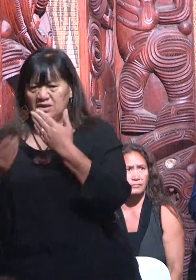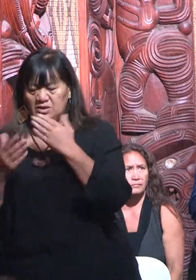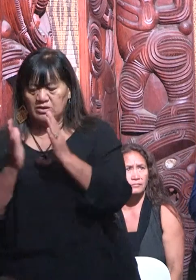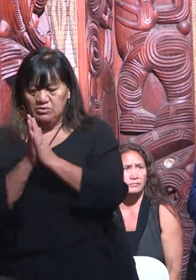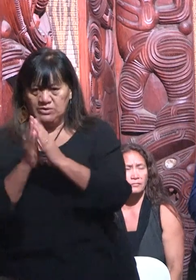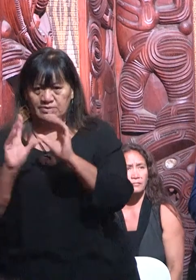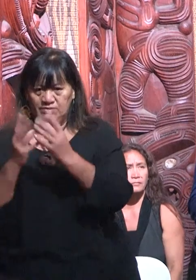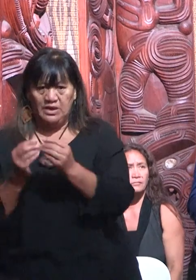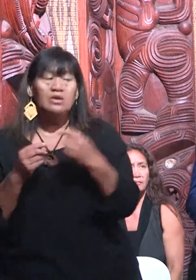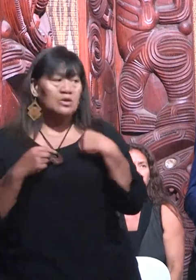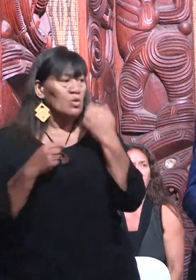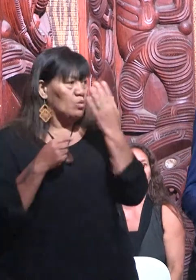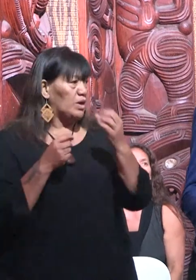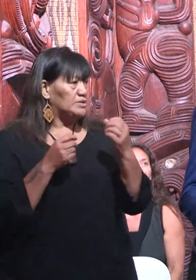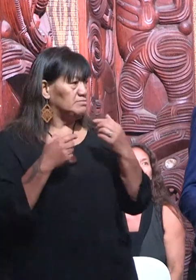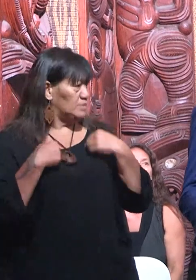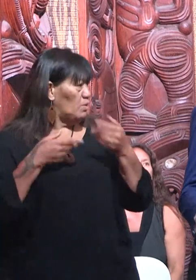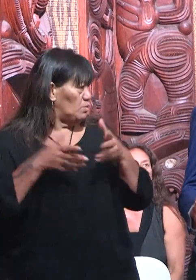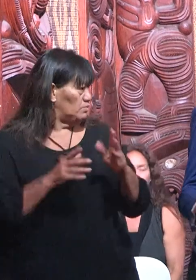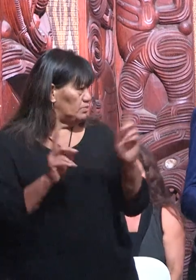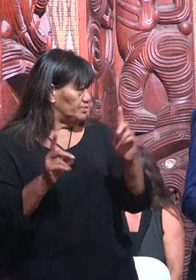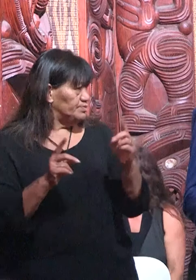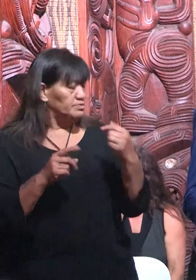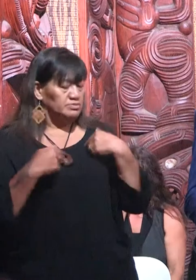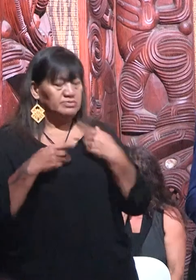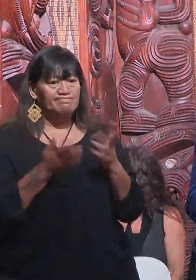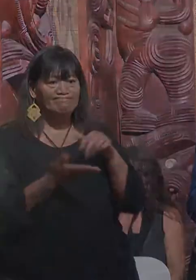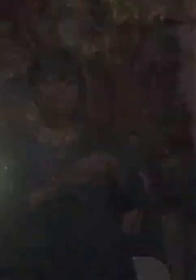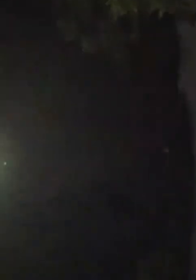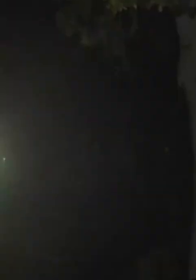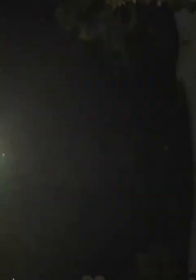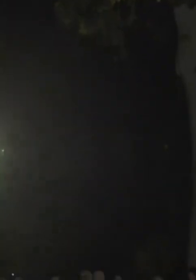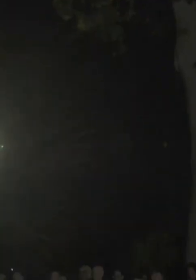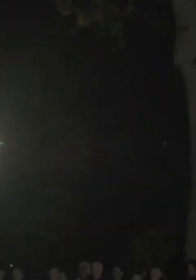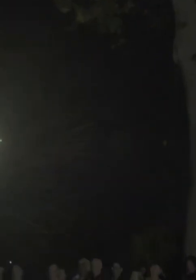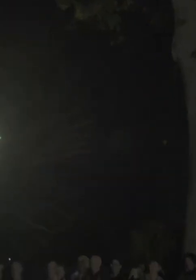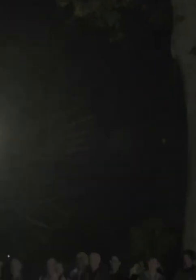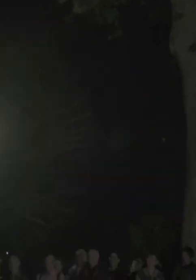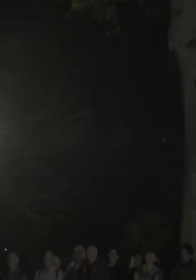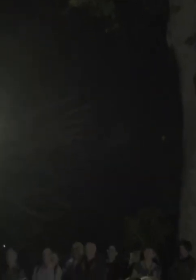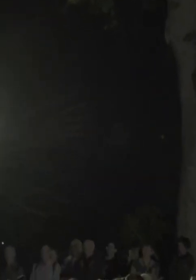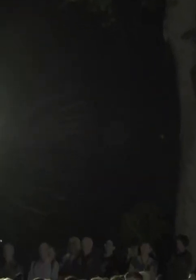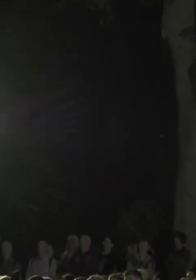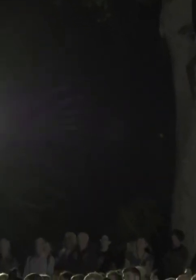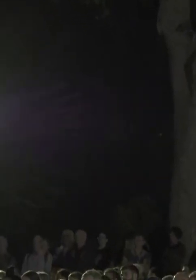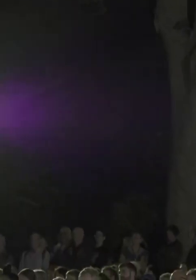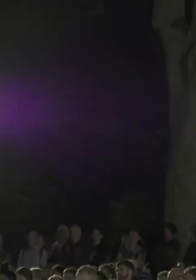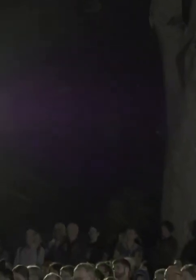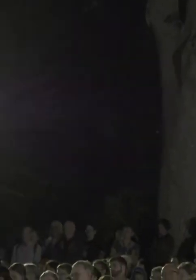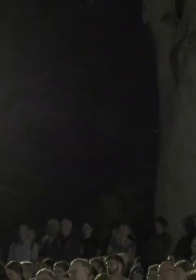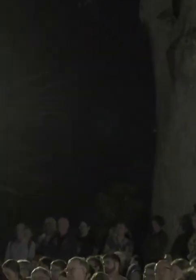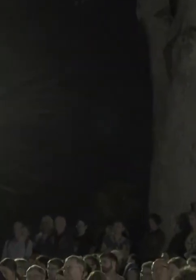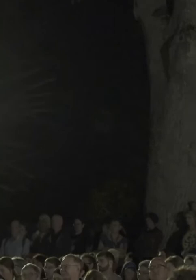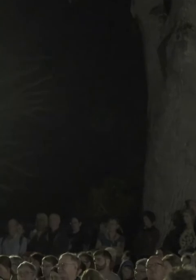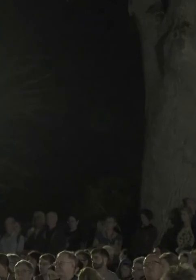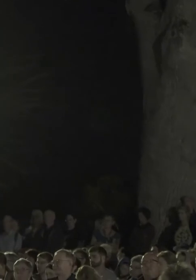made to acknowledge and thank those who have connected us to te taha wairua, connected us to the past